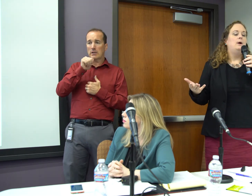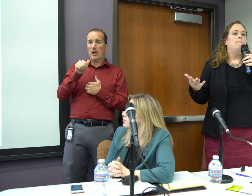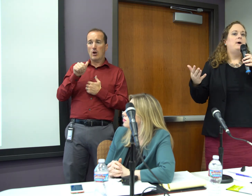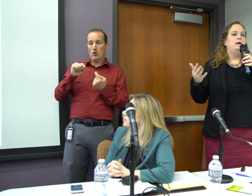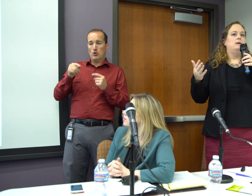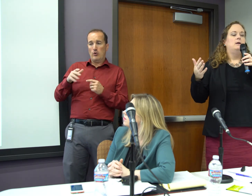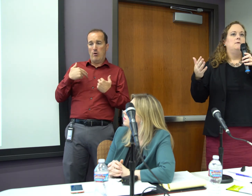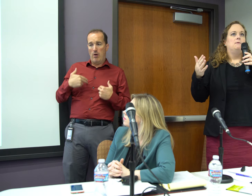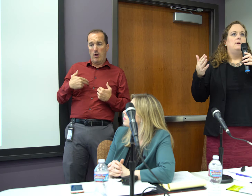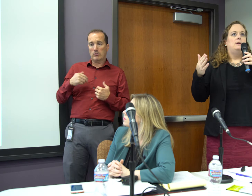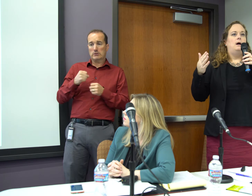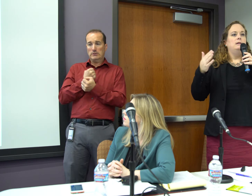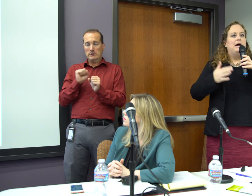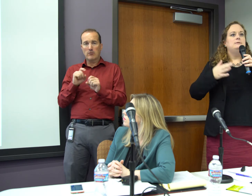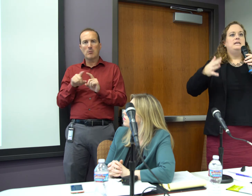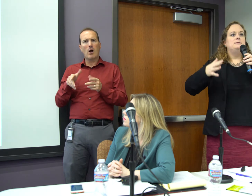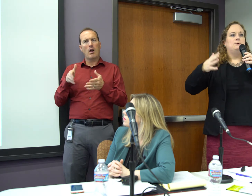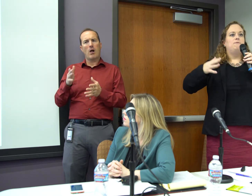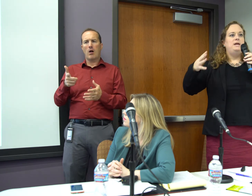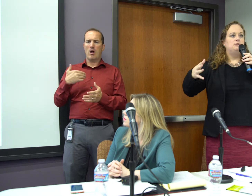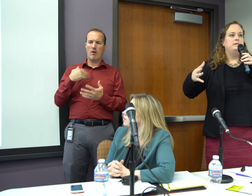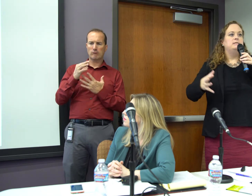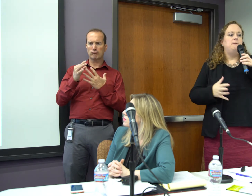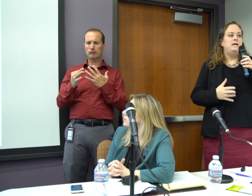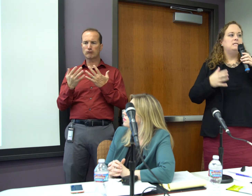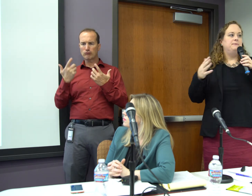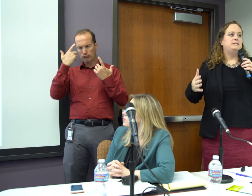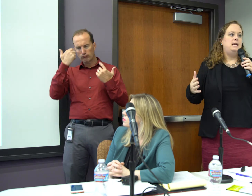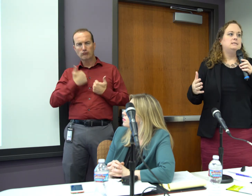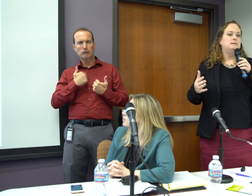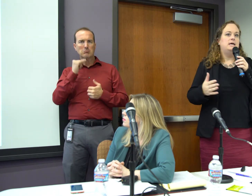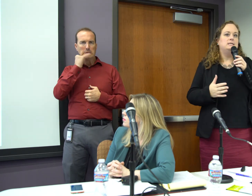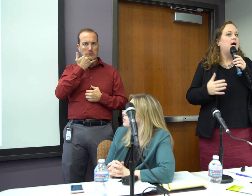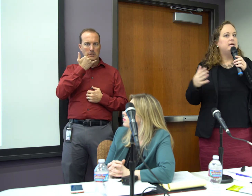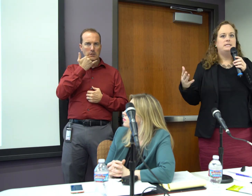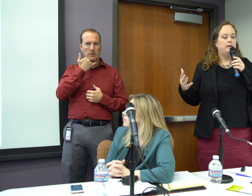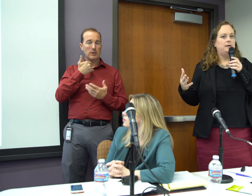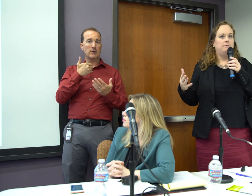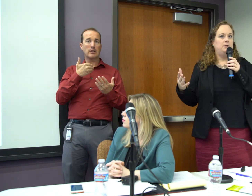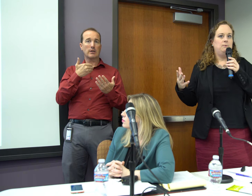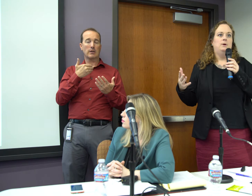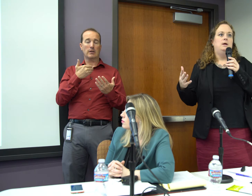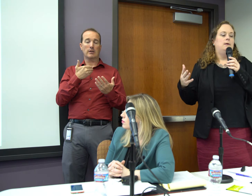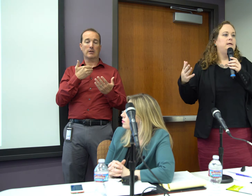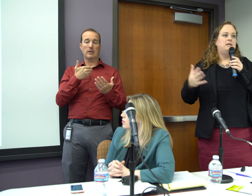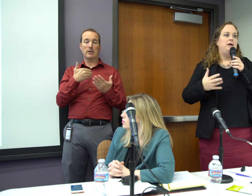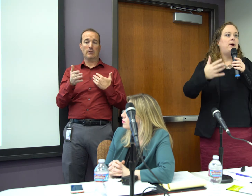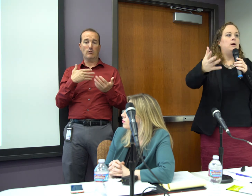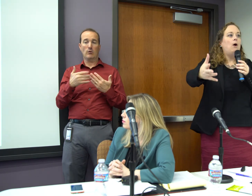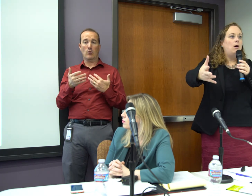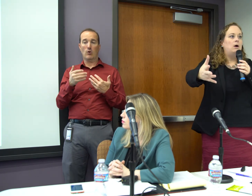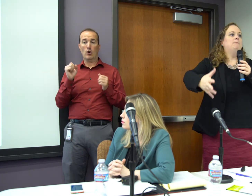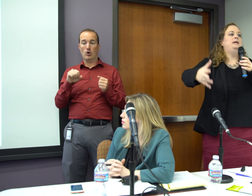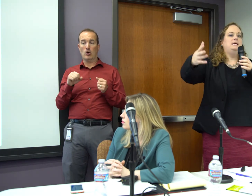safety, but allows them to sort of make choices and make some mistakes that is not necessarily going to, get them